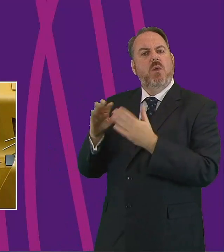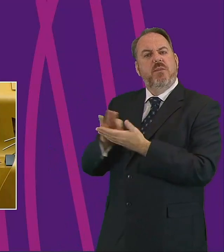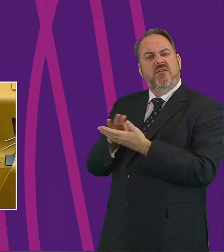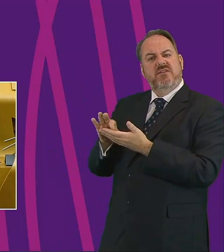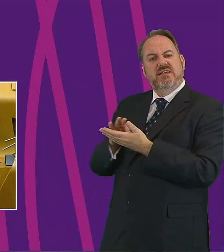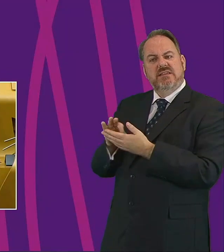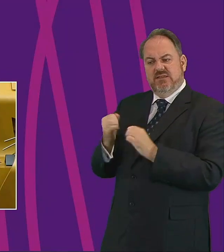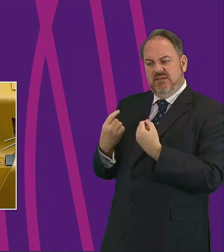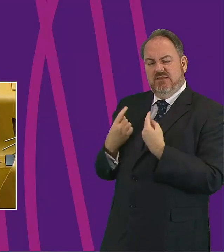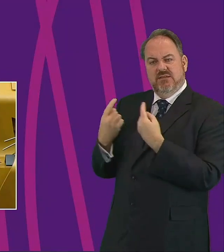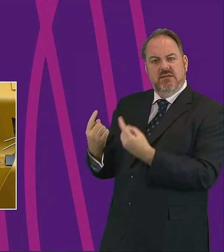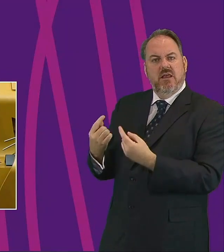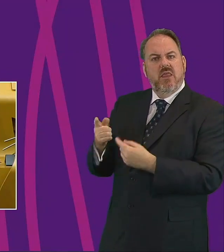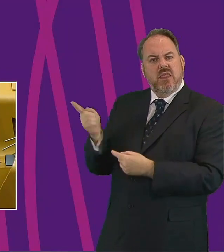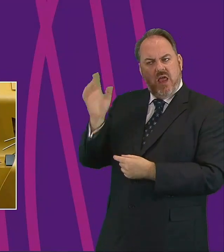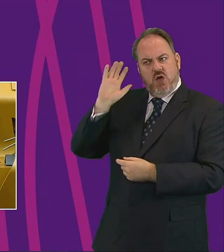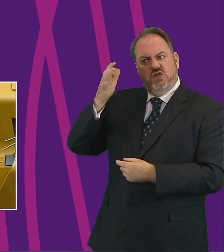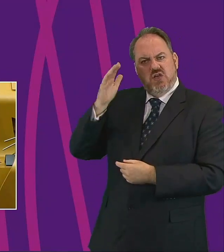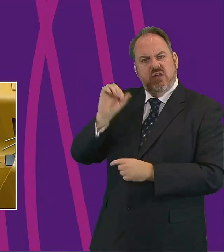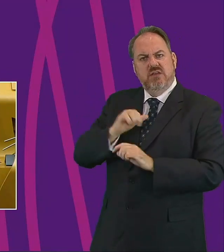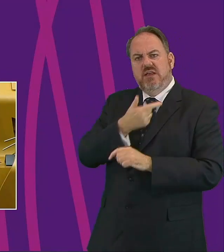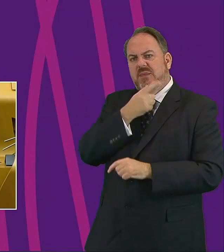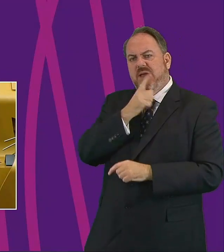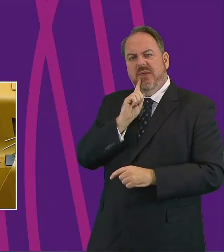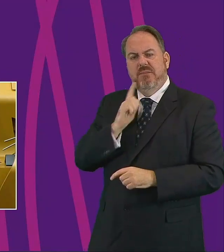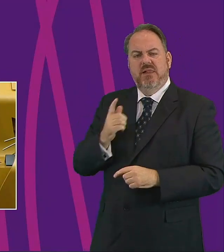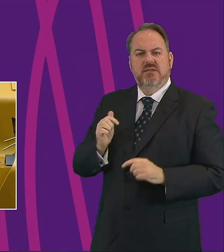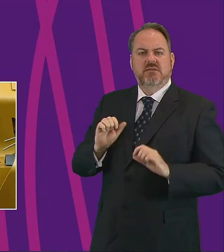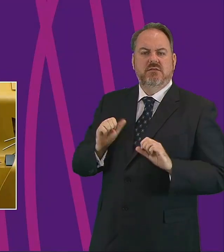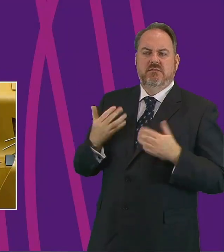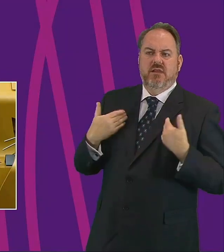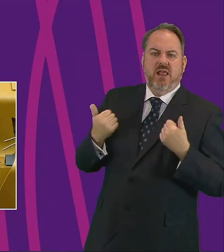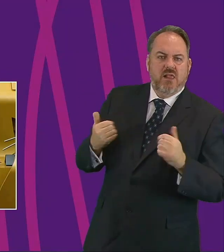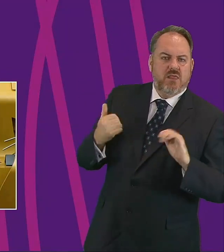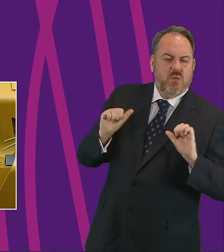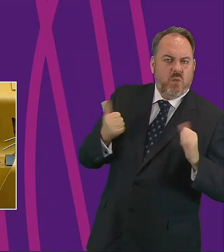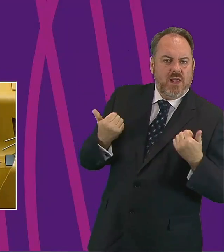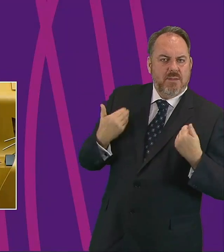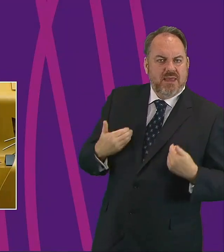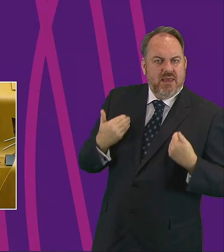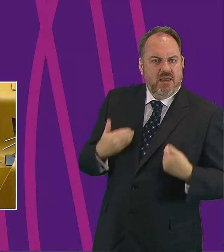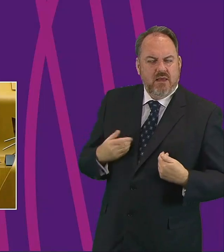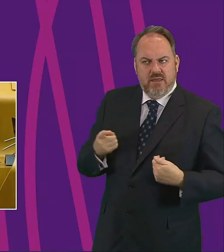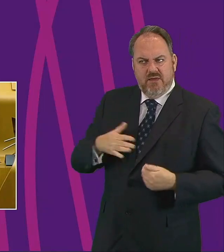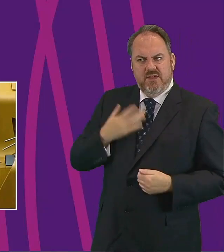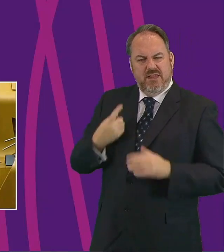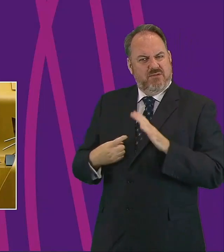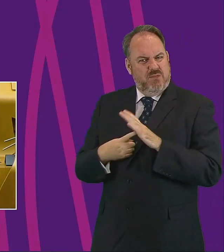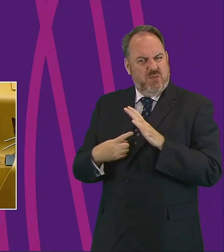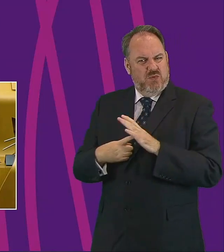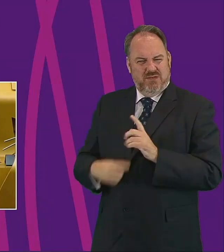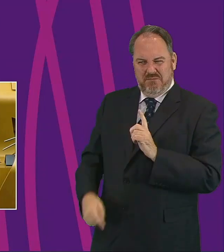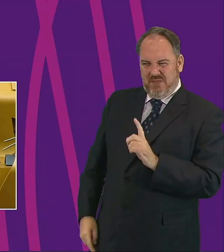the well-being of all those in the asylum system extremely seriously. Now, anyone who sees the